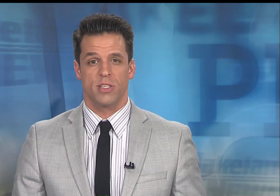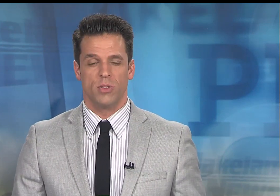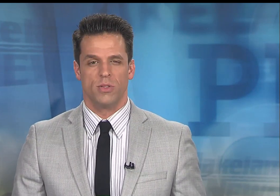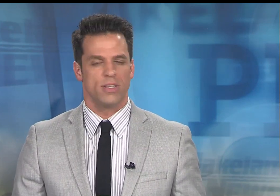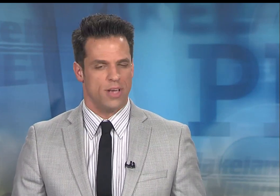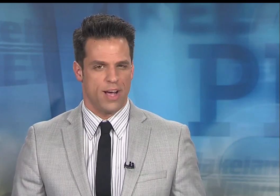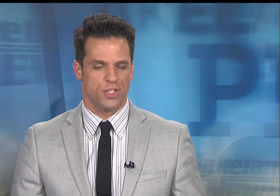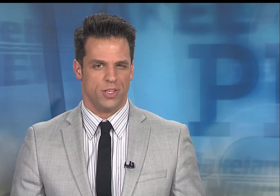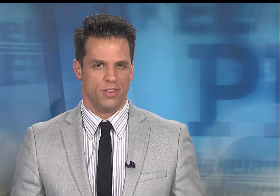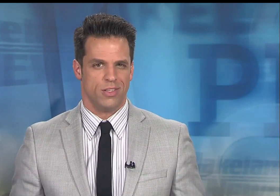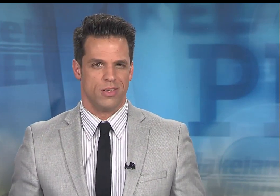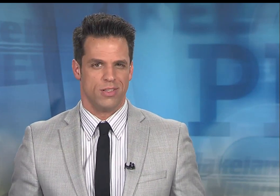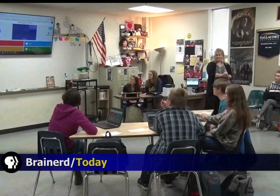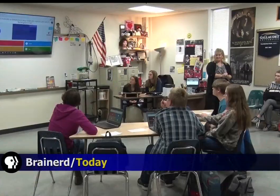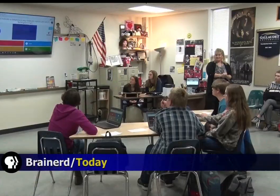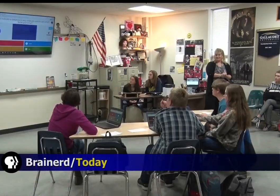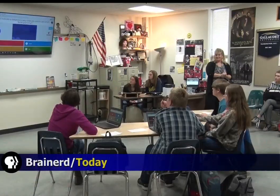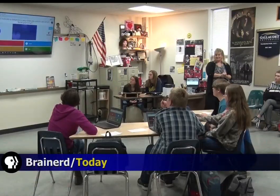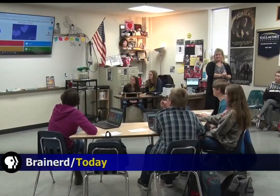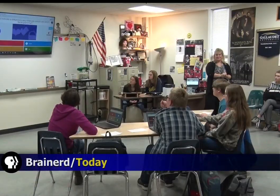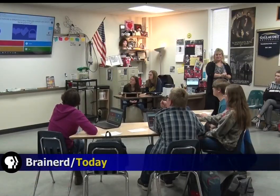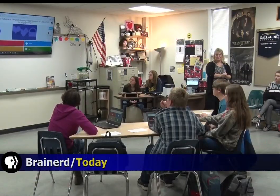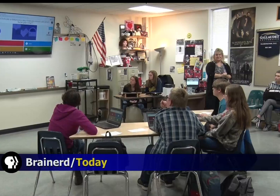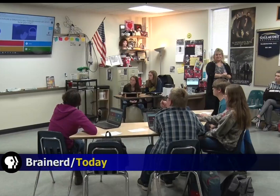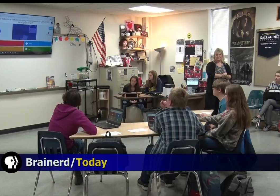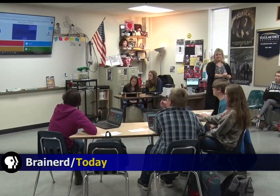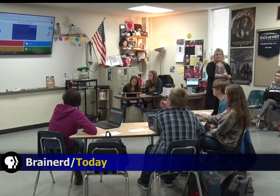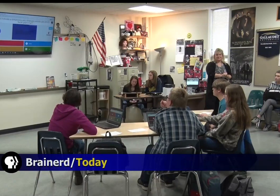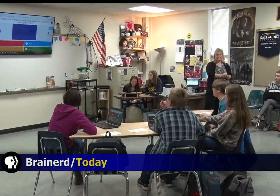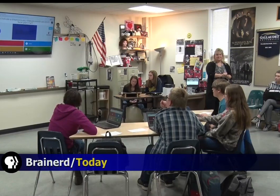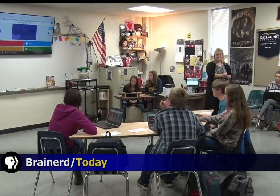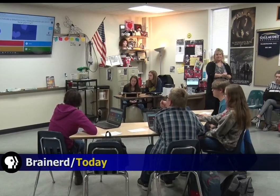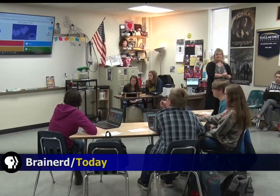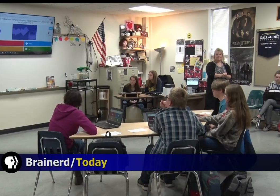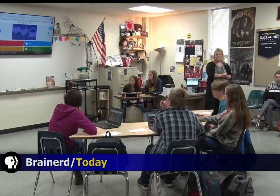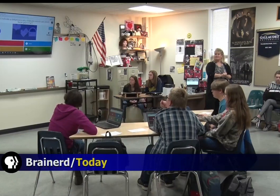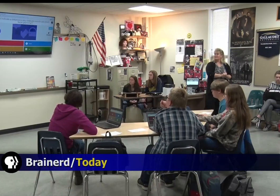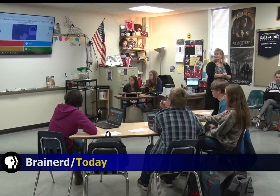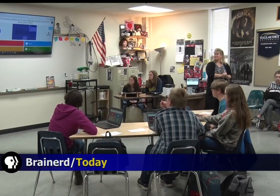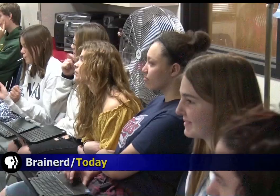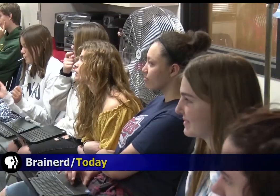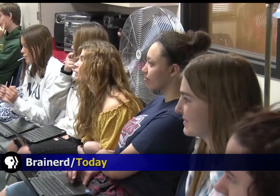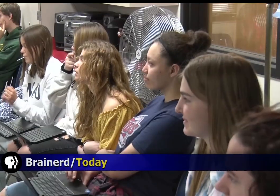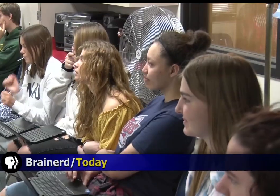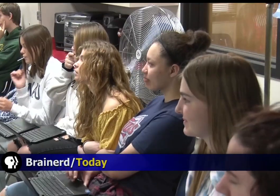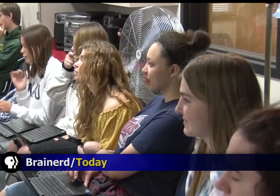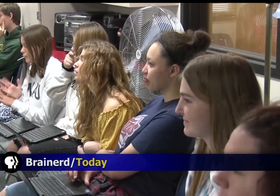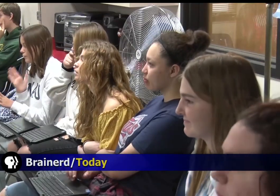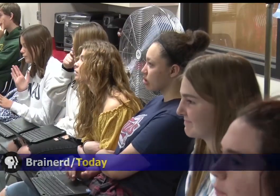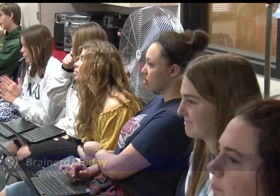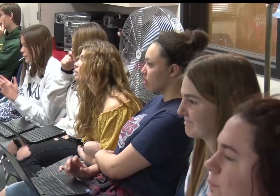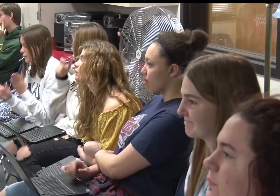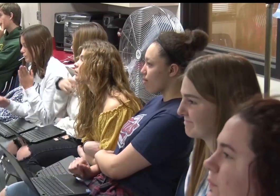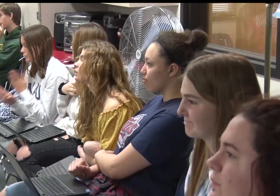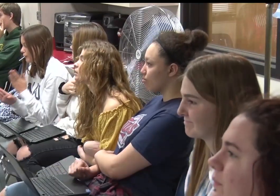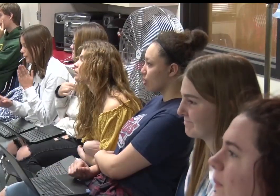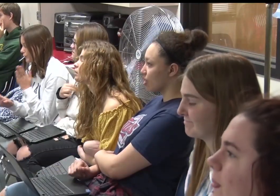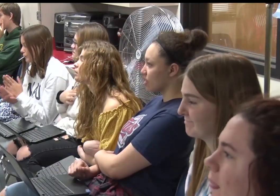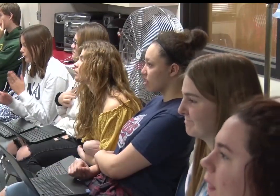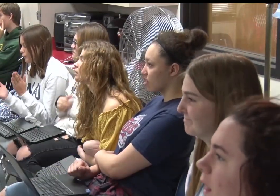students in action. The American Sign Language class at Brainerd High School is full of students who have a different reason